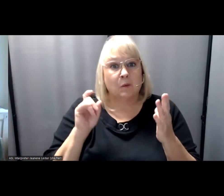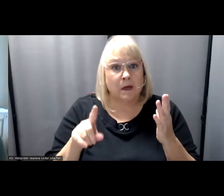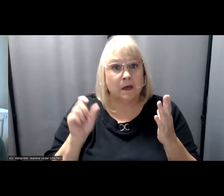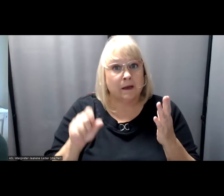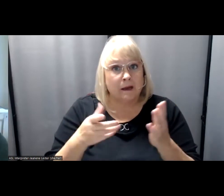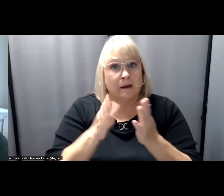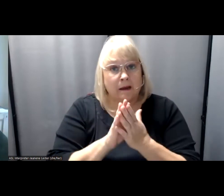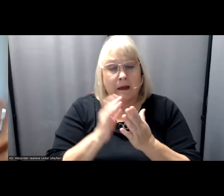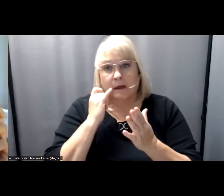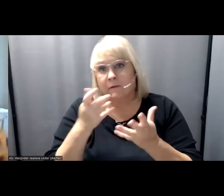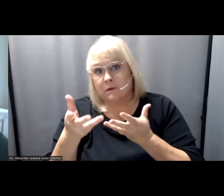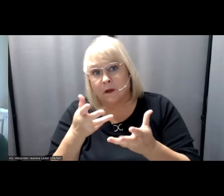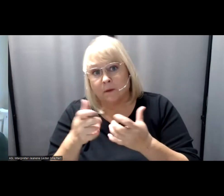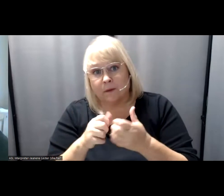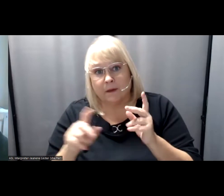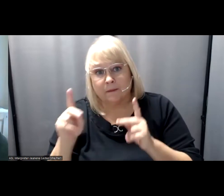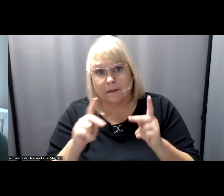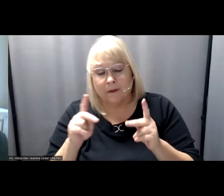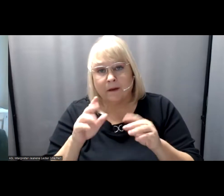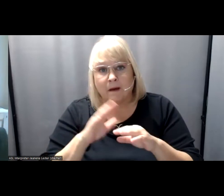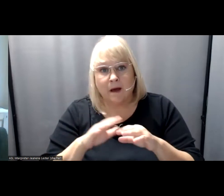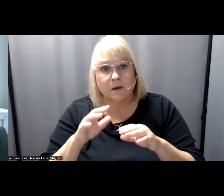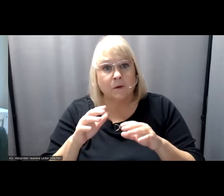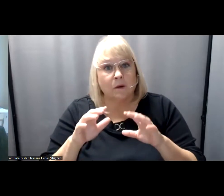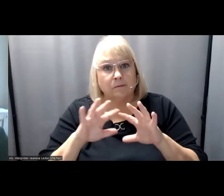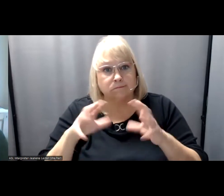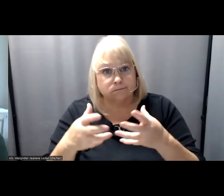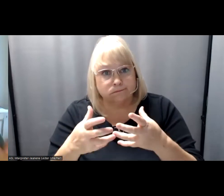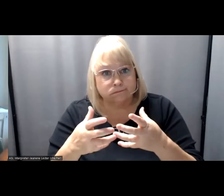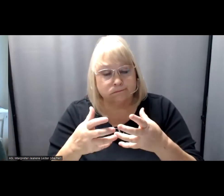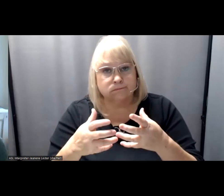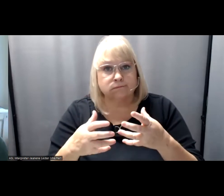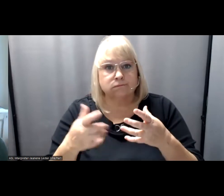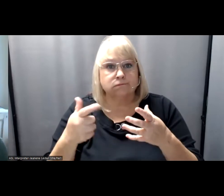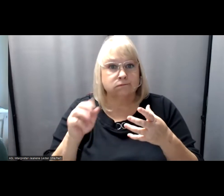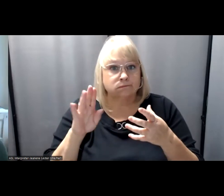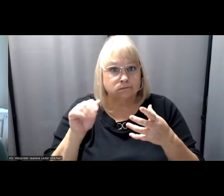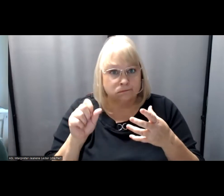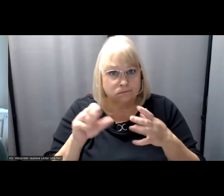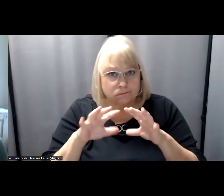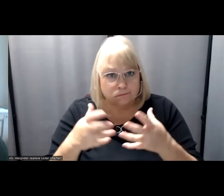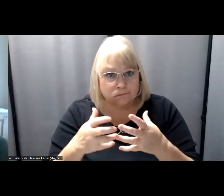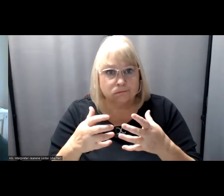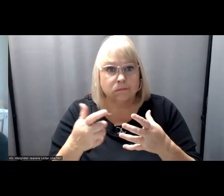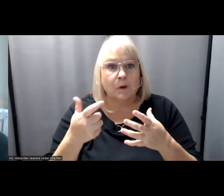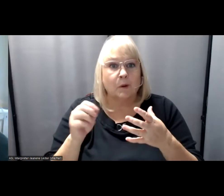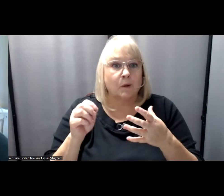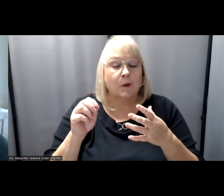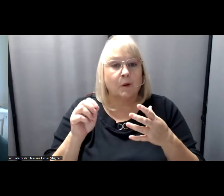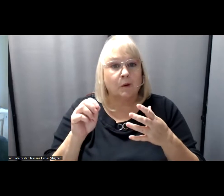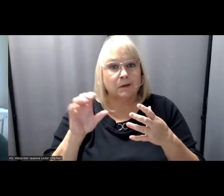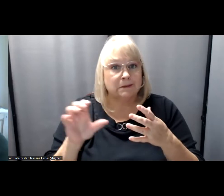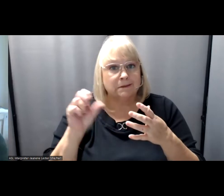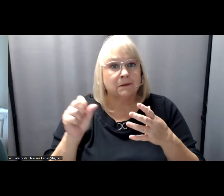you're talking to people on your Gembas, your go-sees, to start to tee up ideas about why they'd want to turn